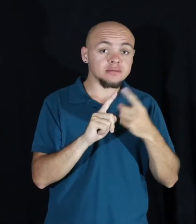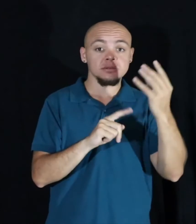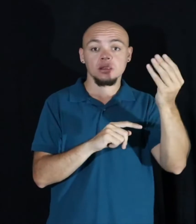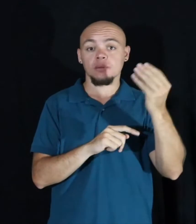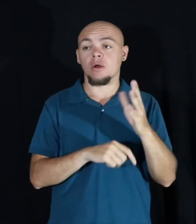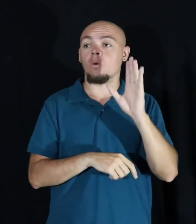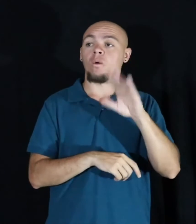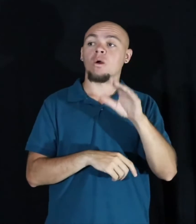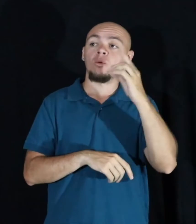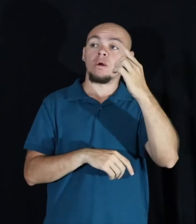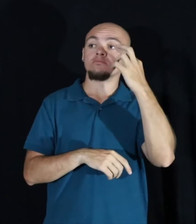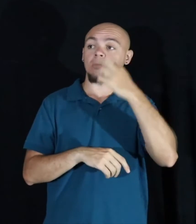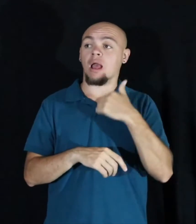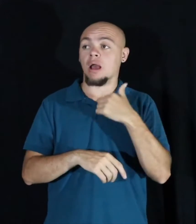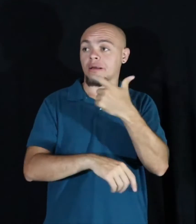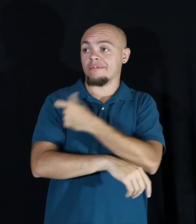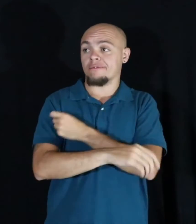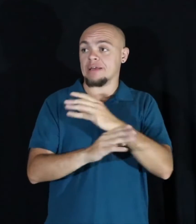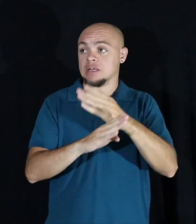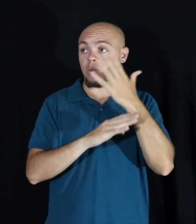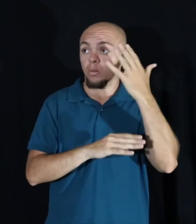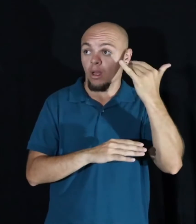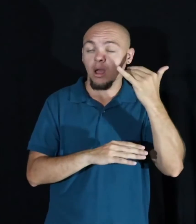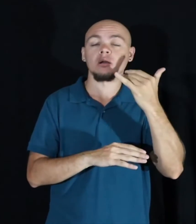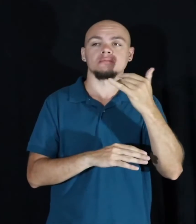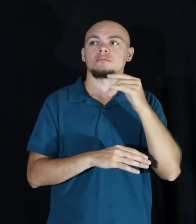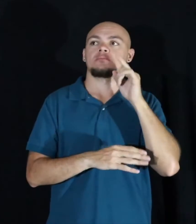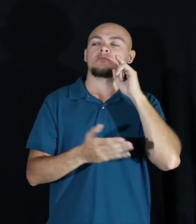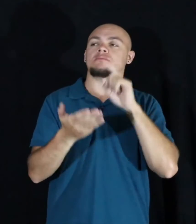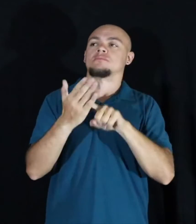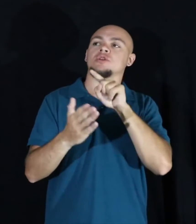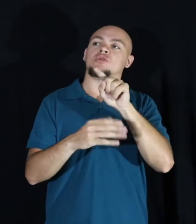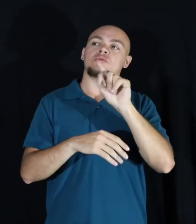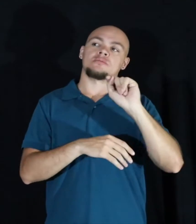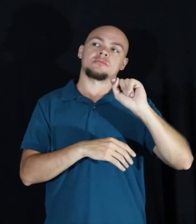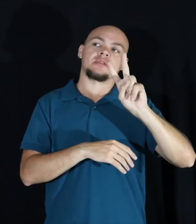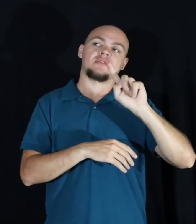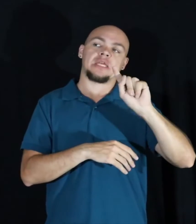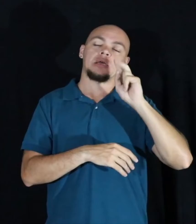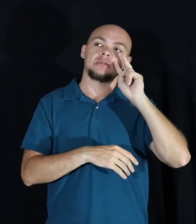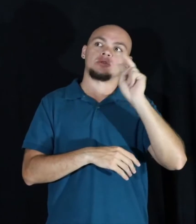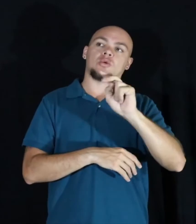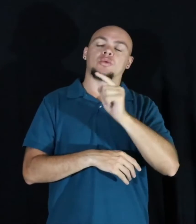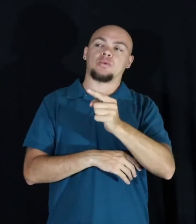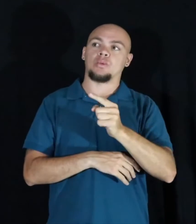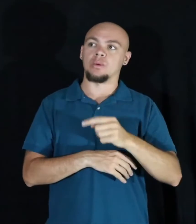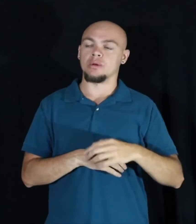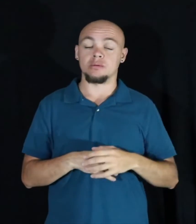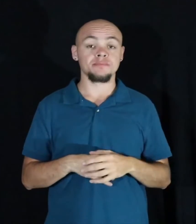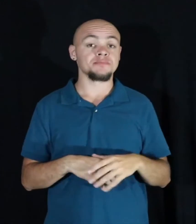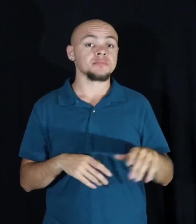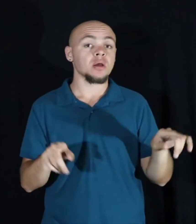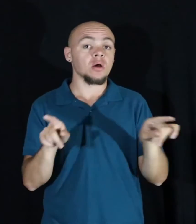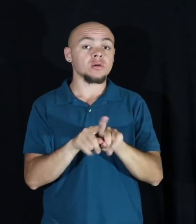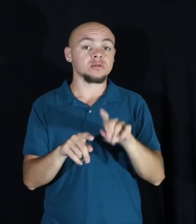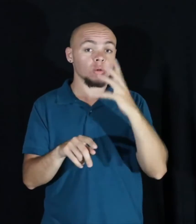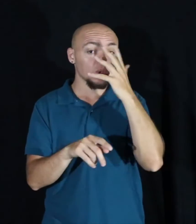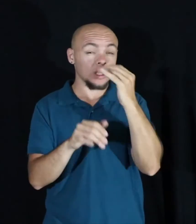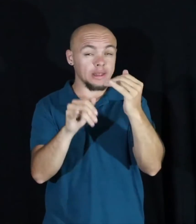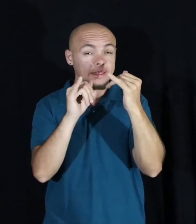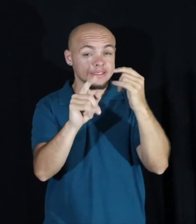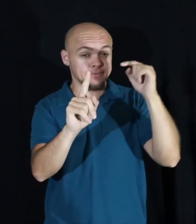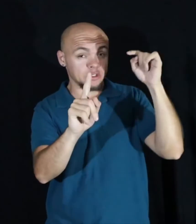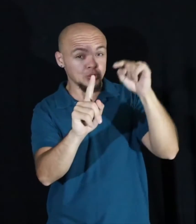one of the reasons why they got vaccinated was because they saw me in the news. In addition to somebody looking like you, it's